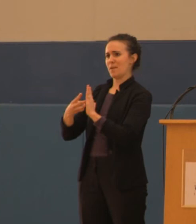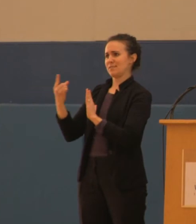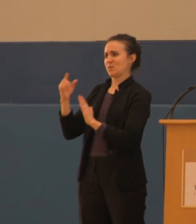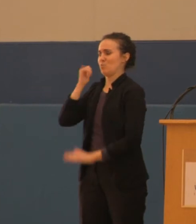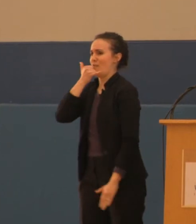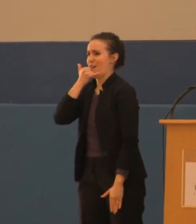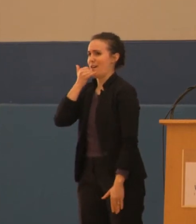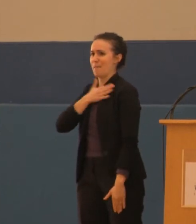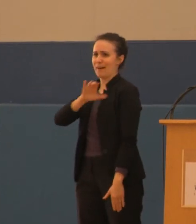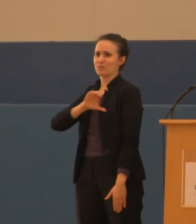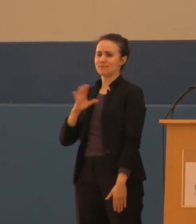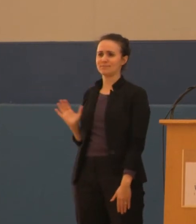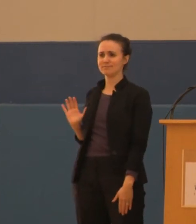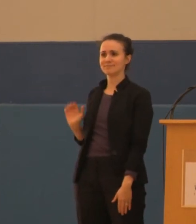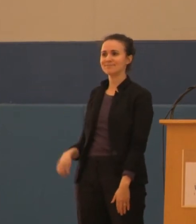character.